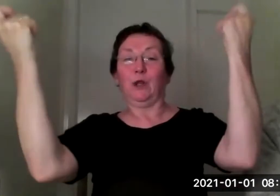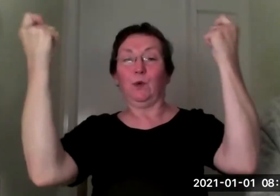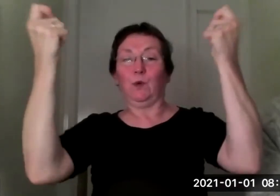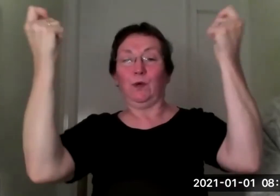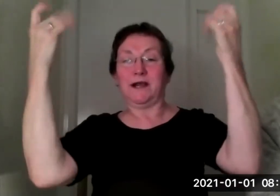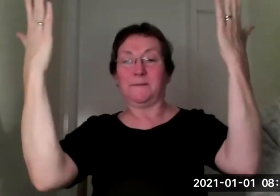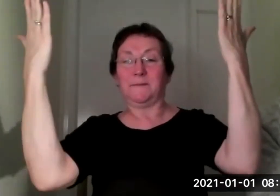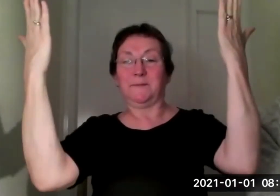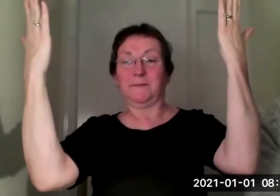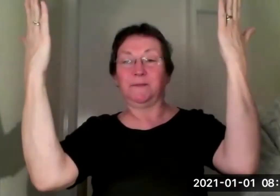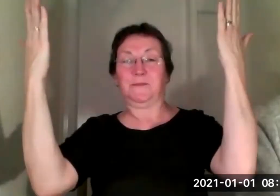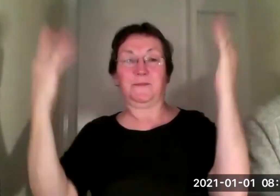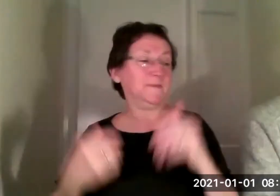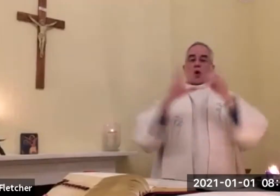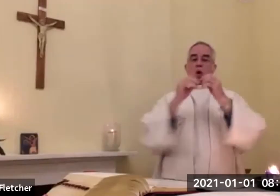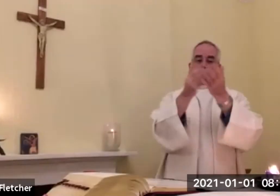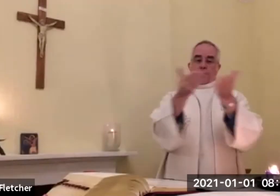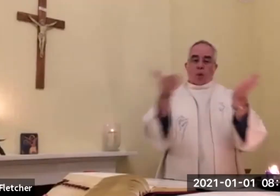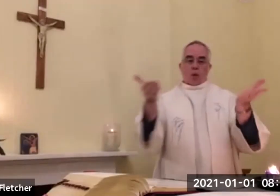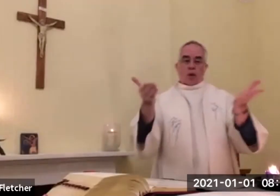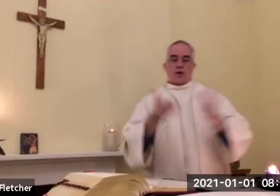Alleluia. God be with you.